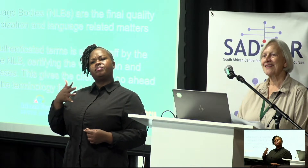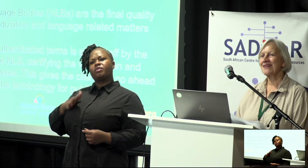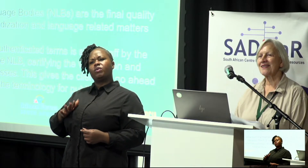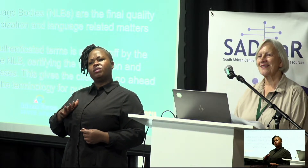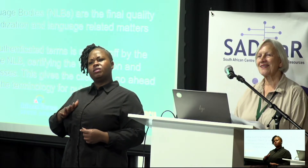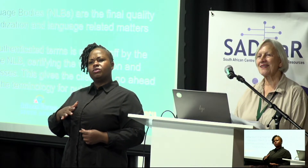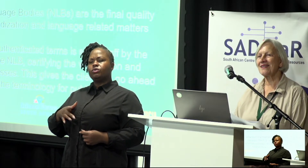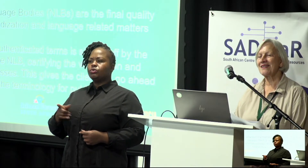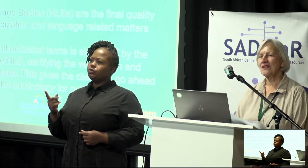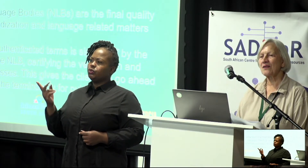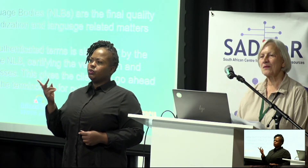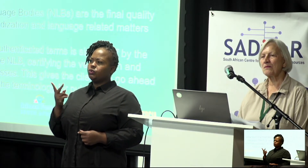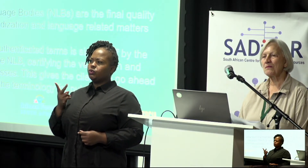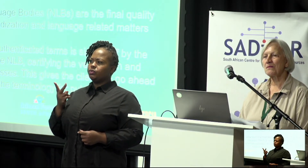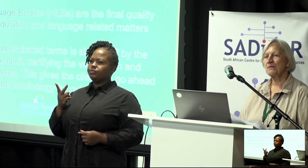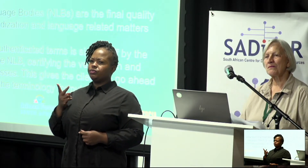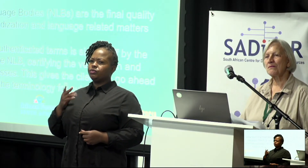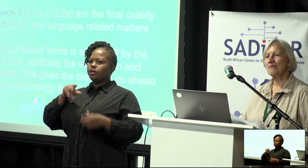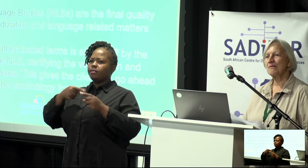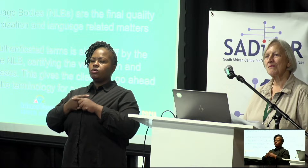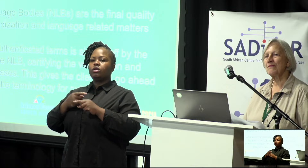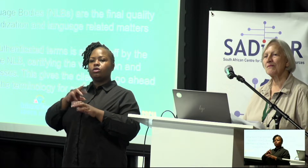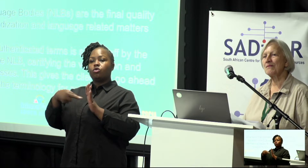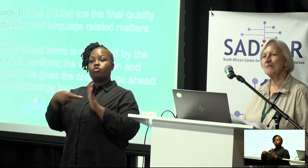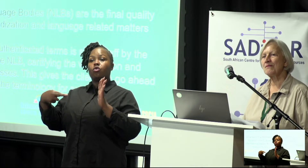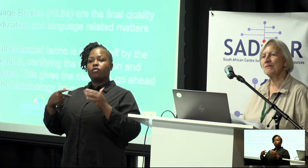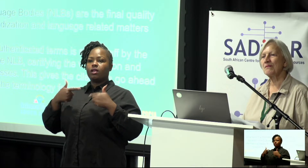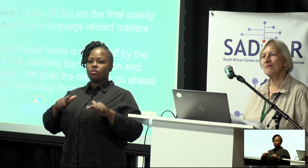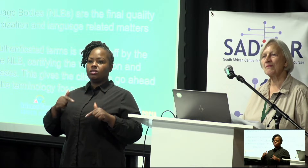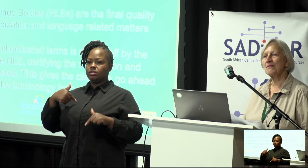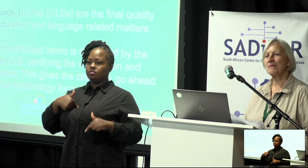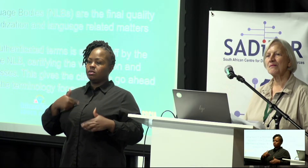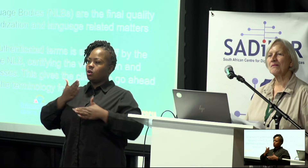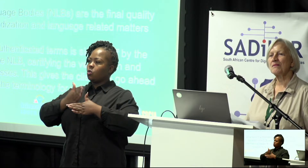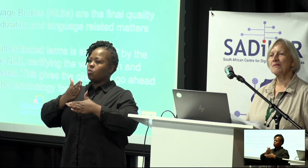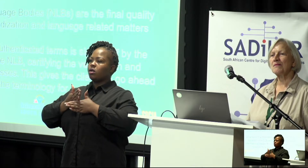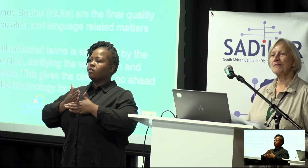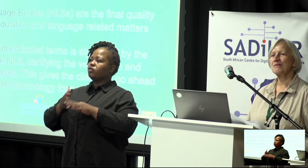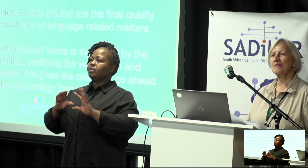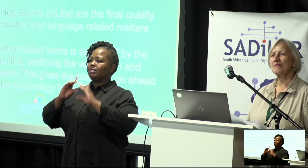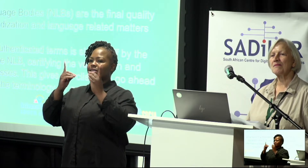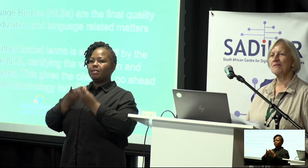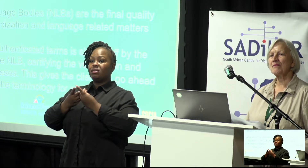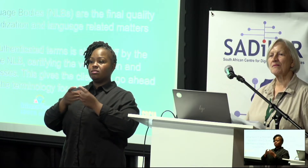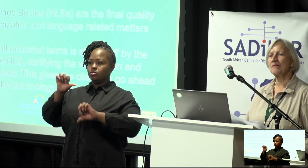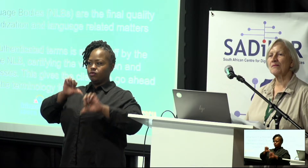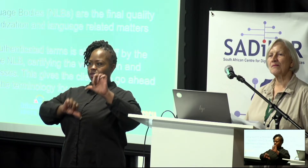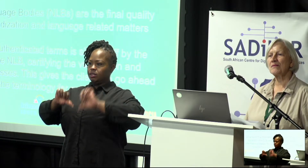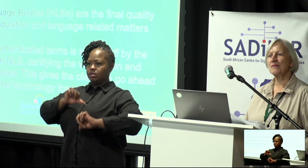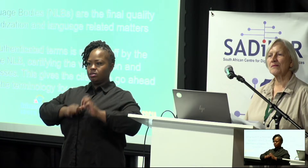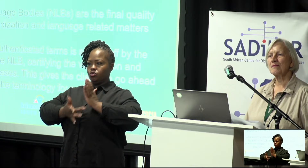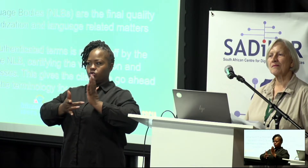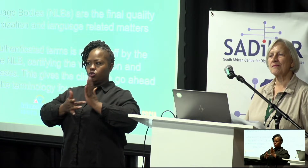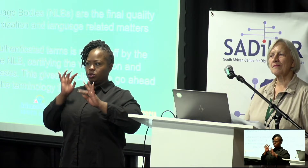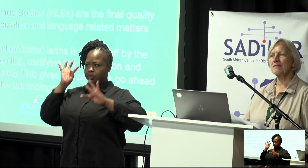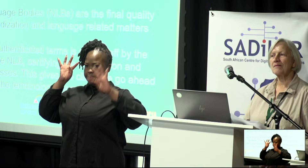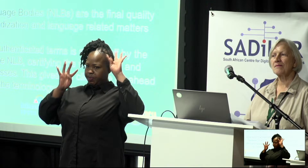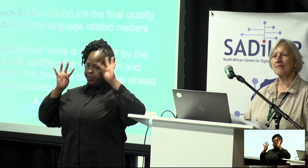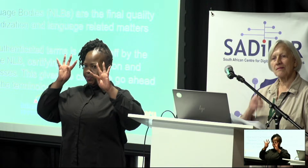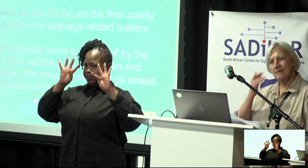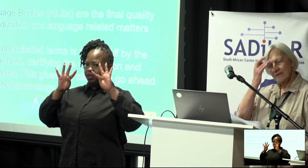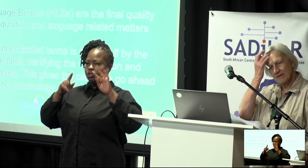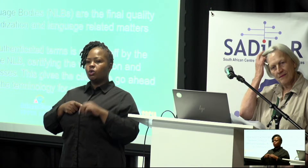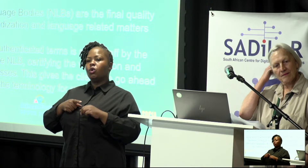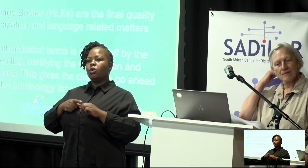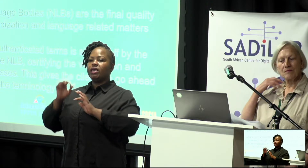to dovetail on the role of language. I work for the Department of Science and Technology and Innovation, and in the